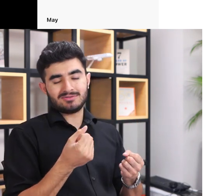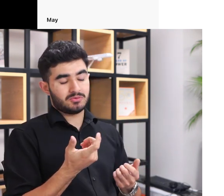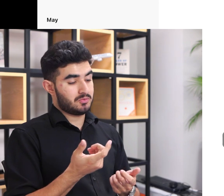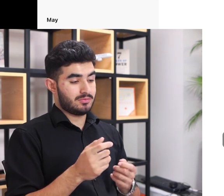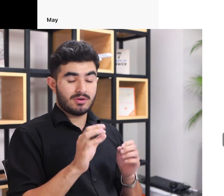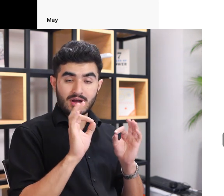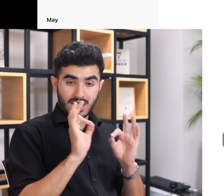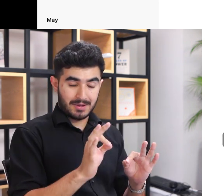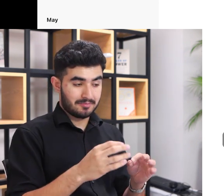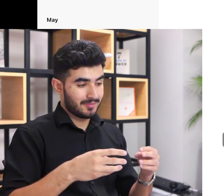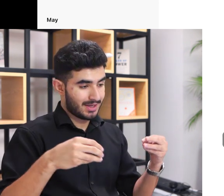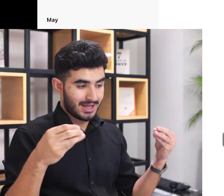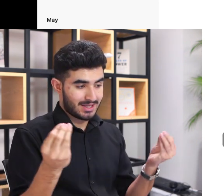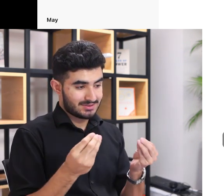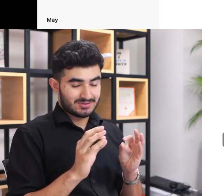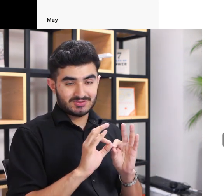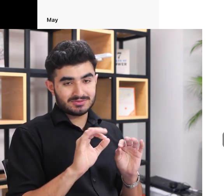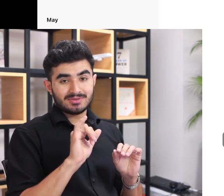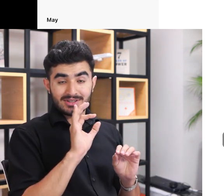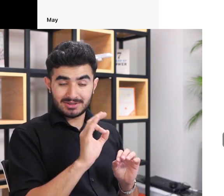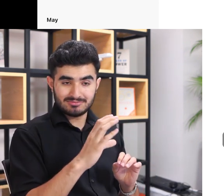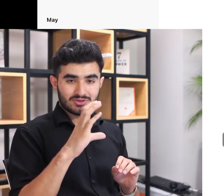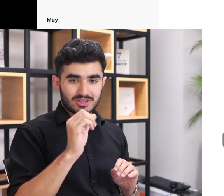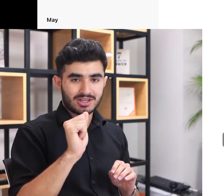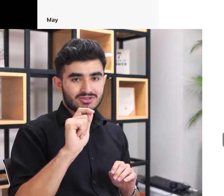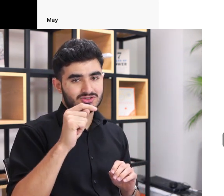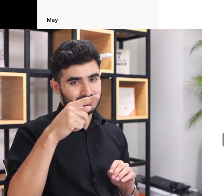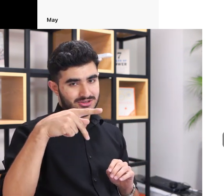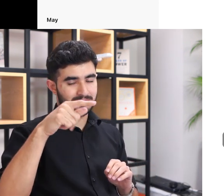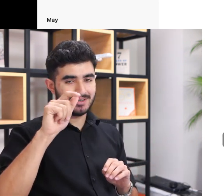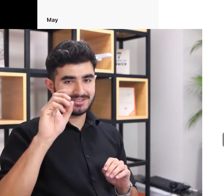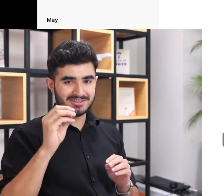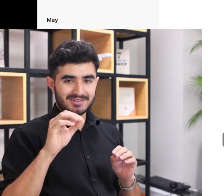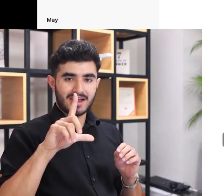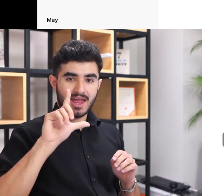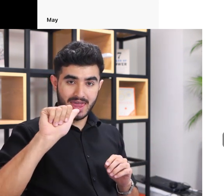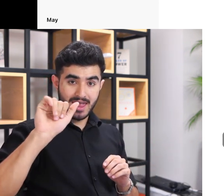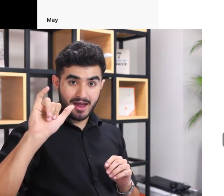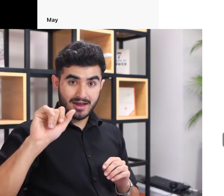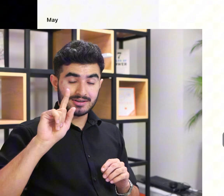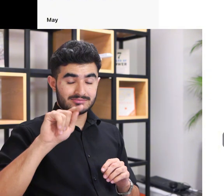effortlessly. That's how ChatGPT makes your life easy.